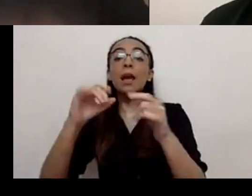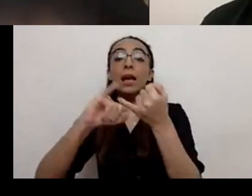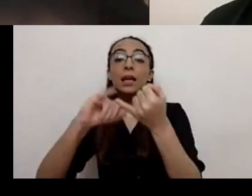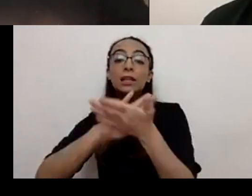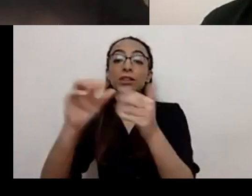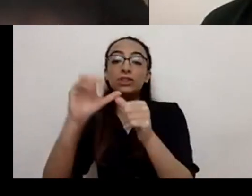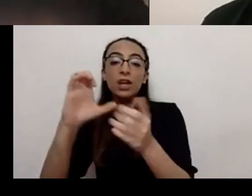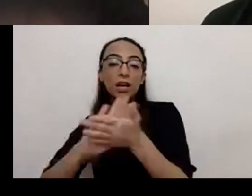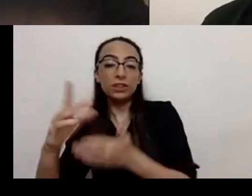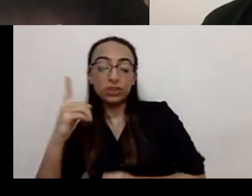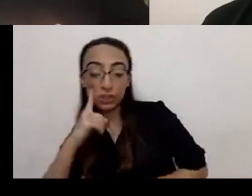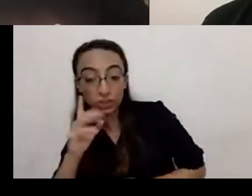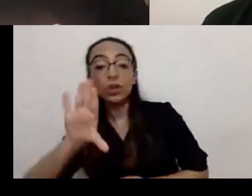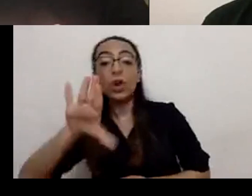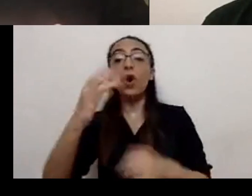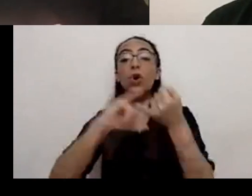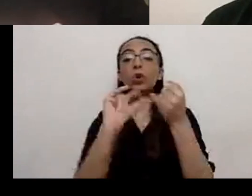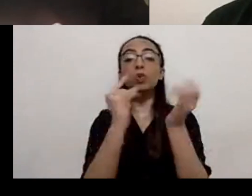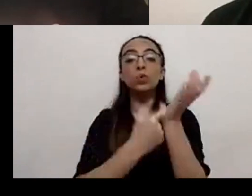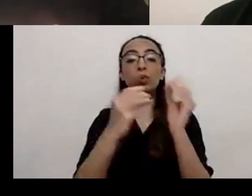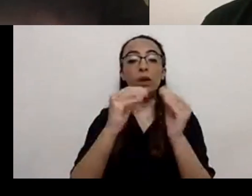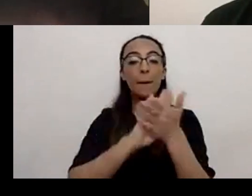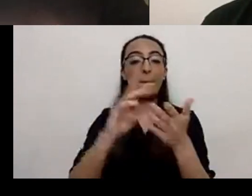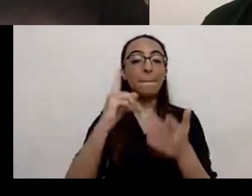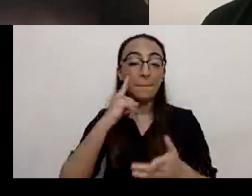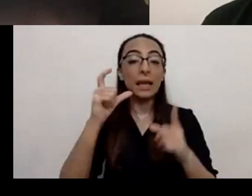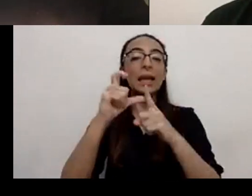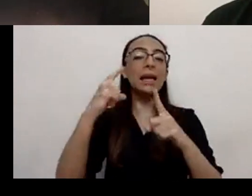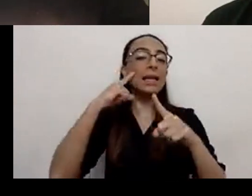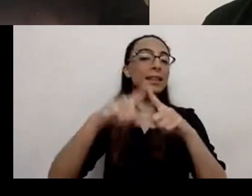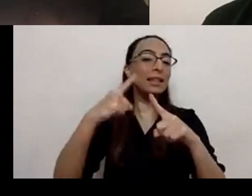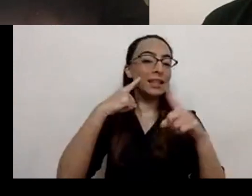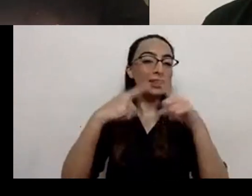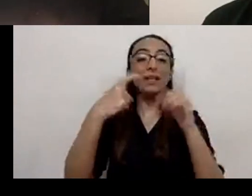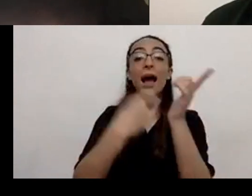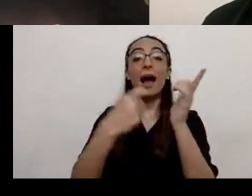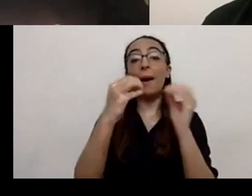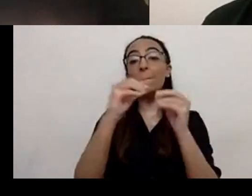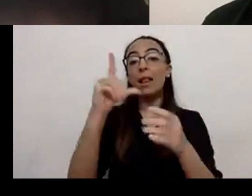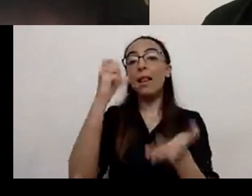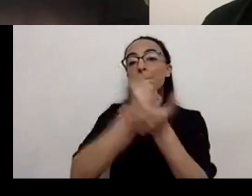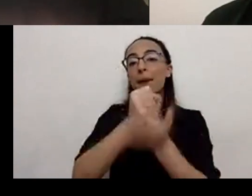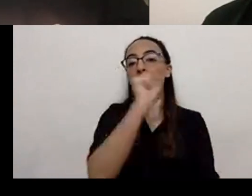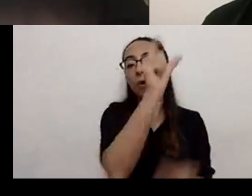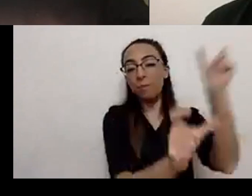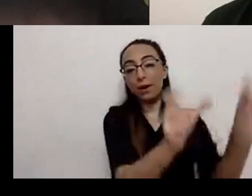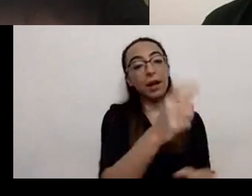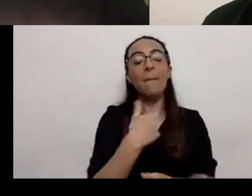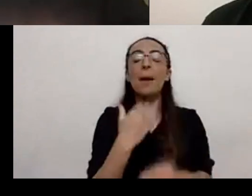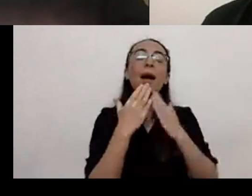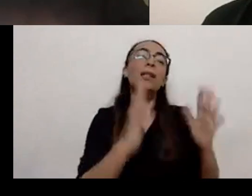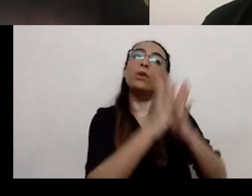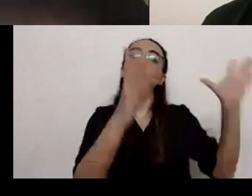And thank you, everybody at RBL Bank. RBL Bank has shown its confidence in us. That matters to